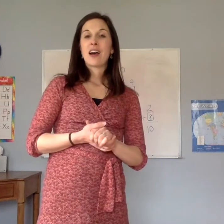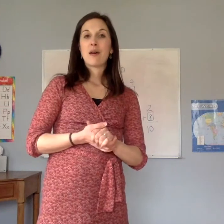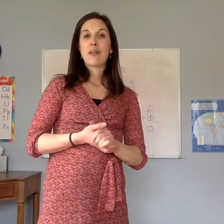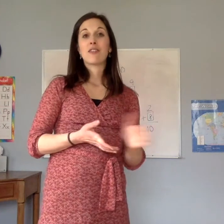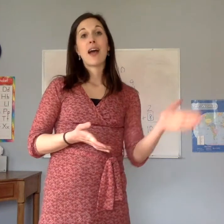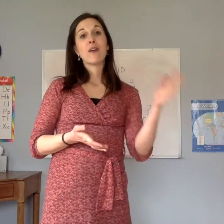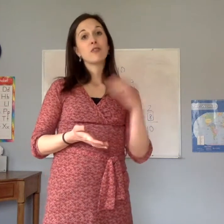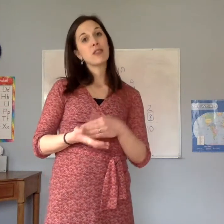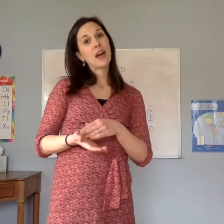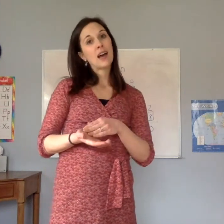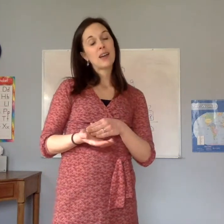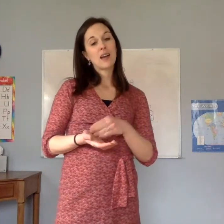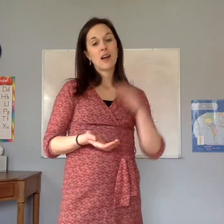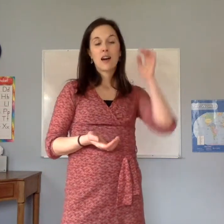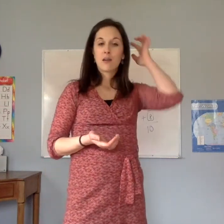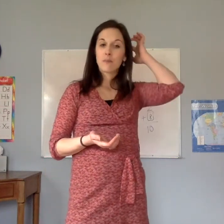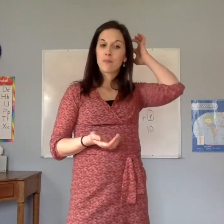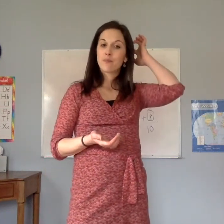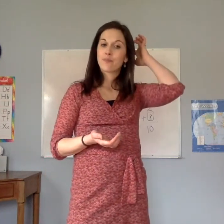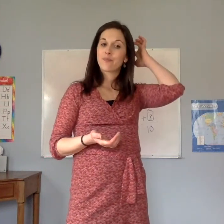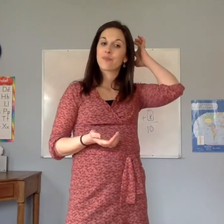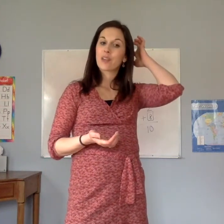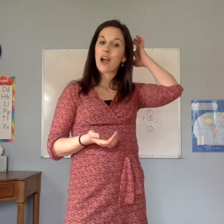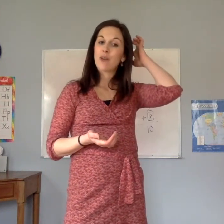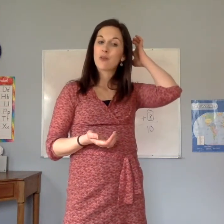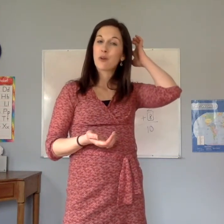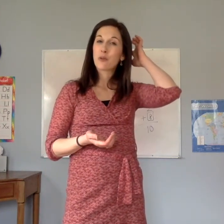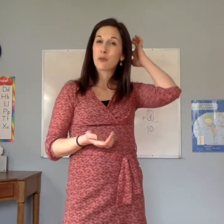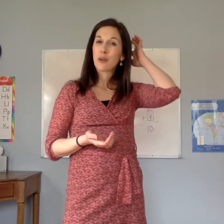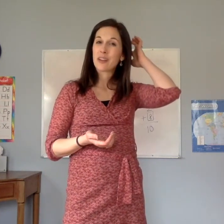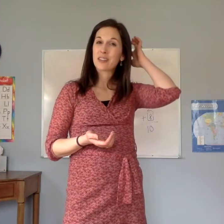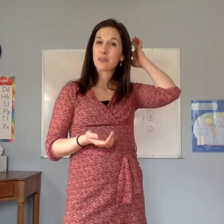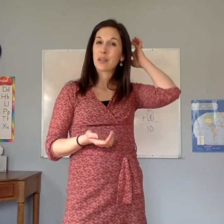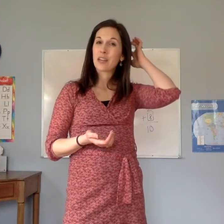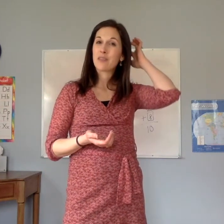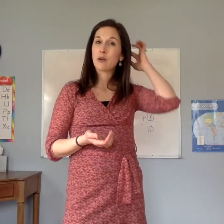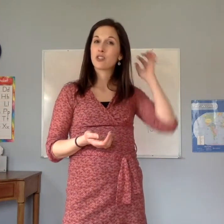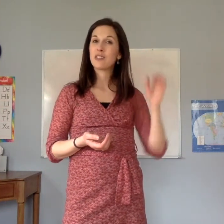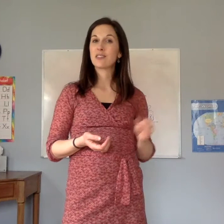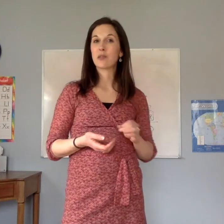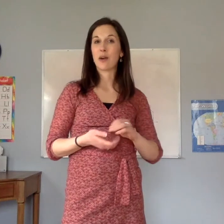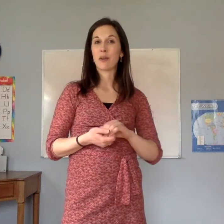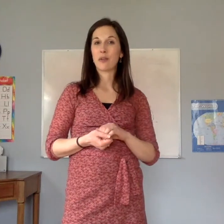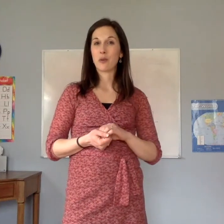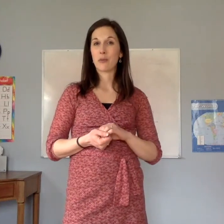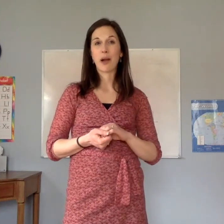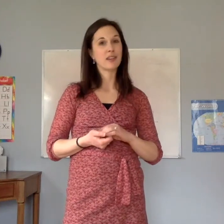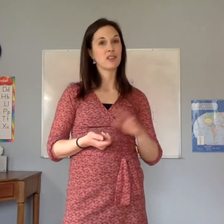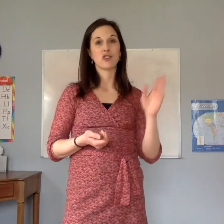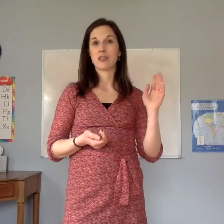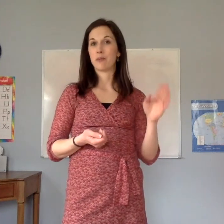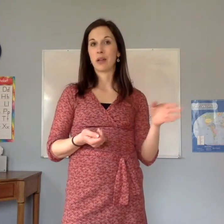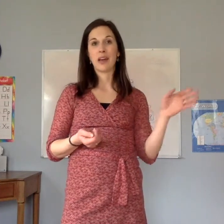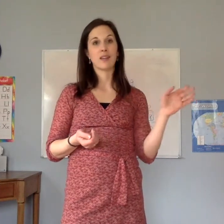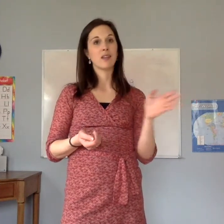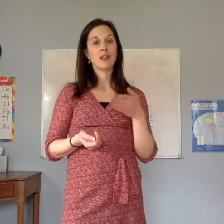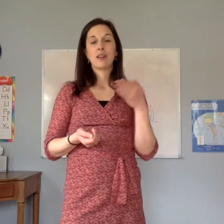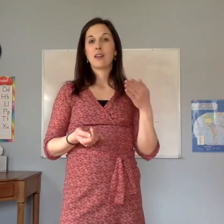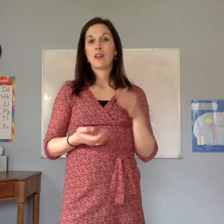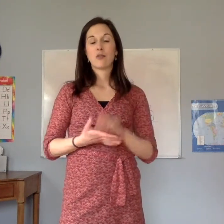And then after that, I will go through and explain the motions, so that way when you want to practice, just hit play. You've got